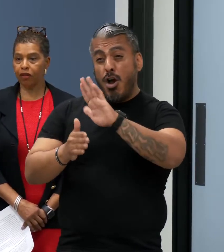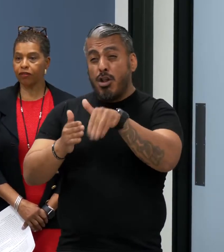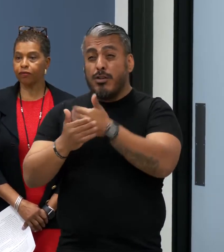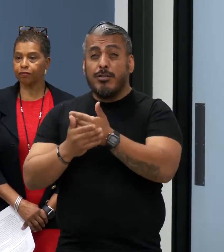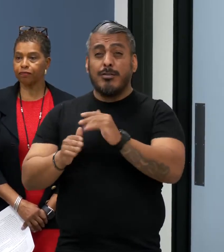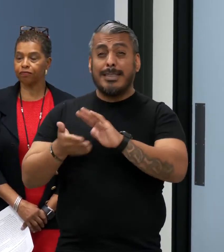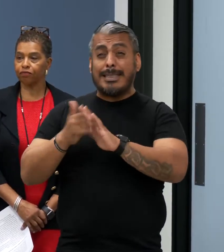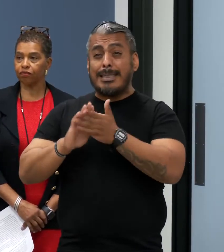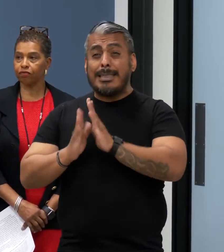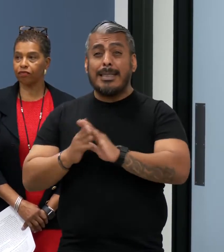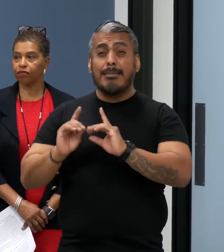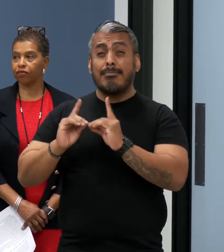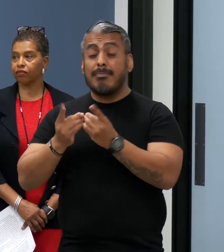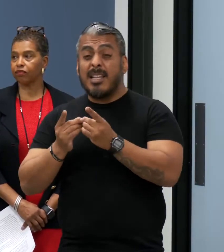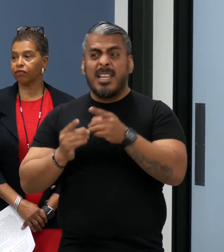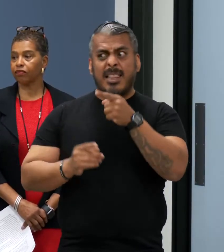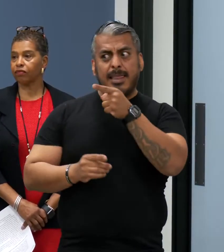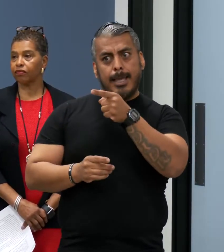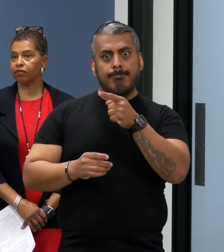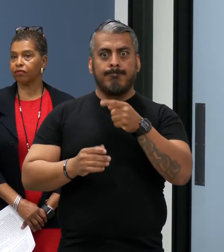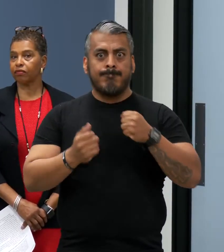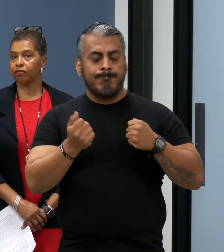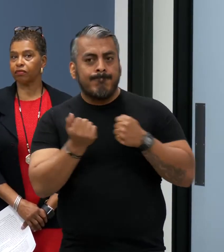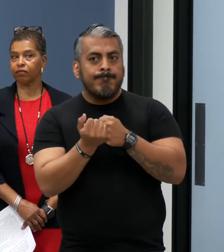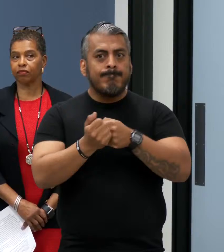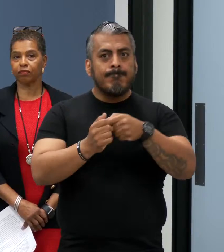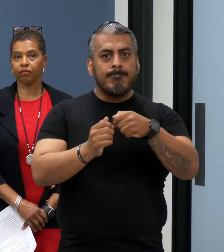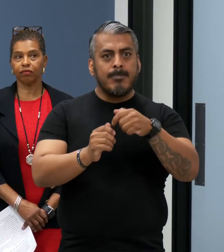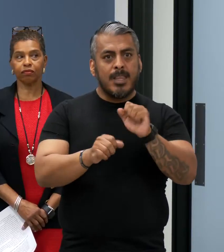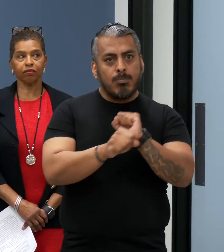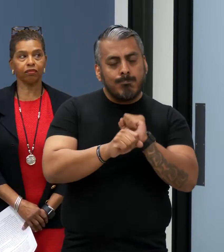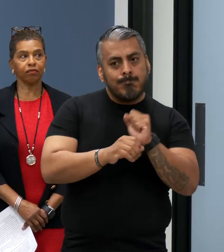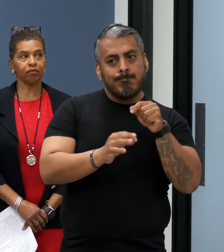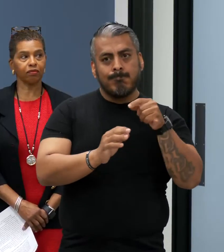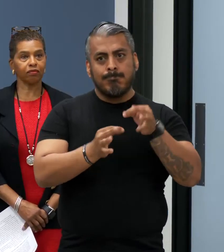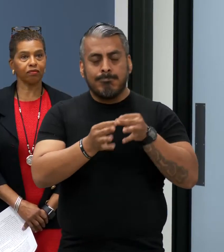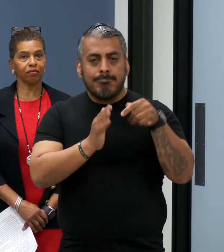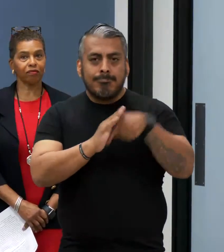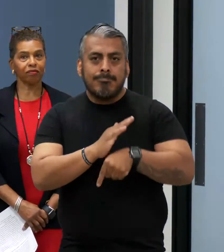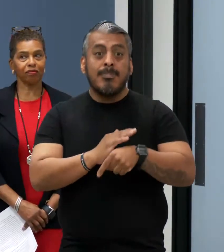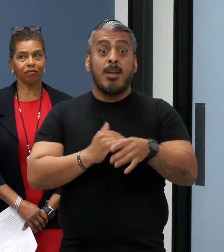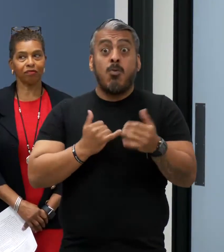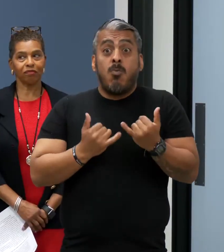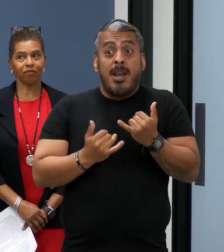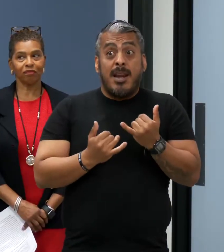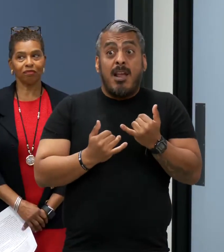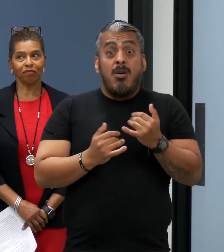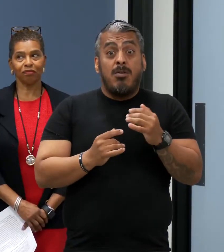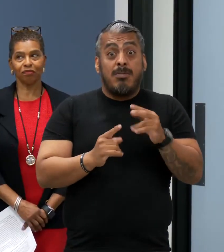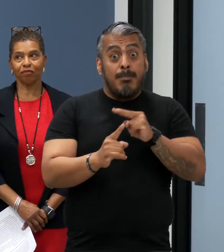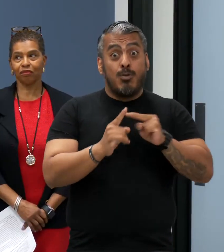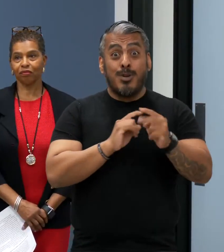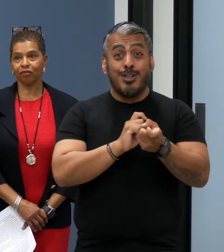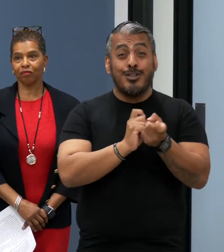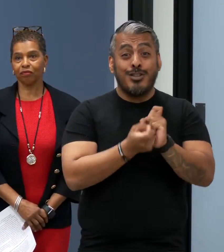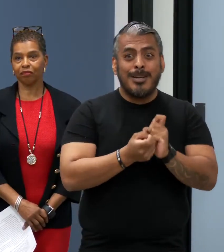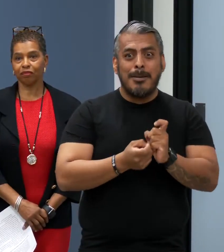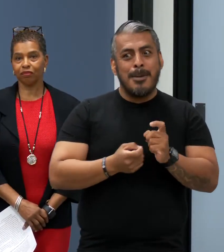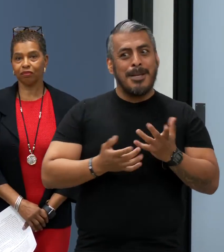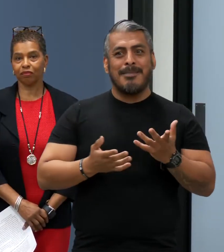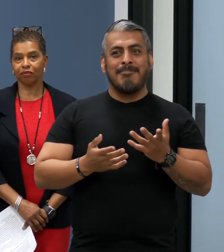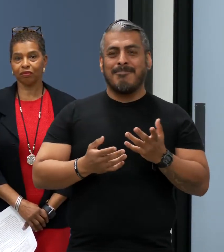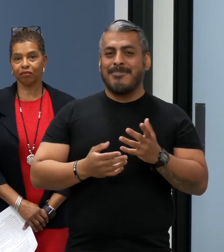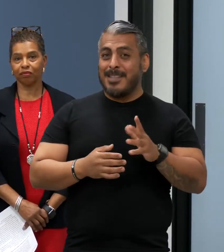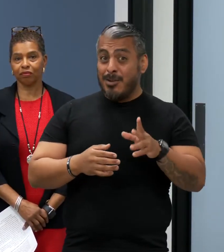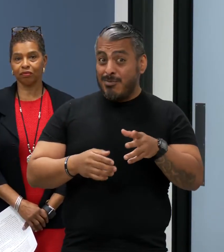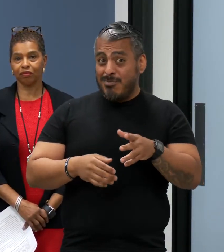have really taken a deep dive into this work. And as the mayor said, we have certainly begun to turn the tide. However, this is certainly not a